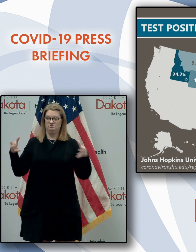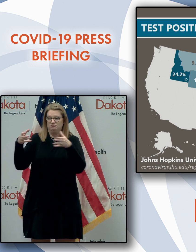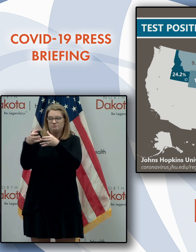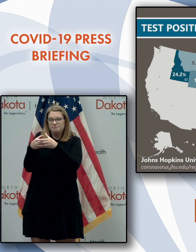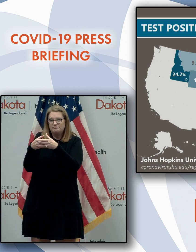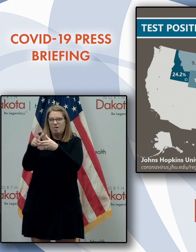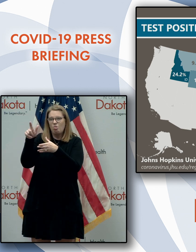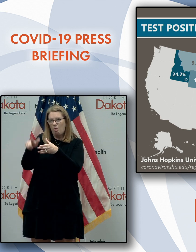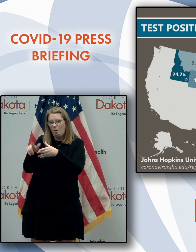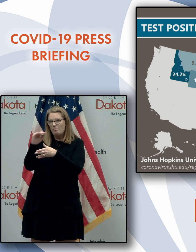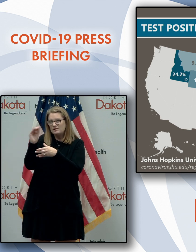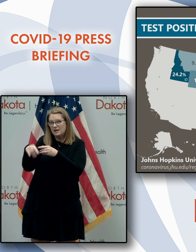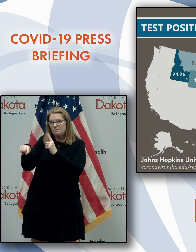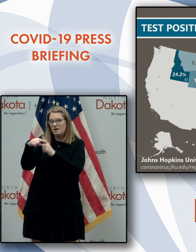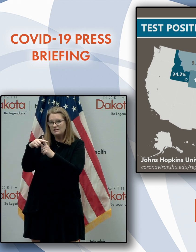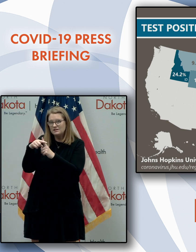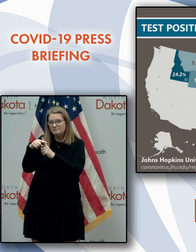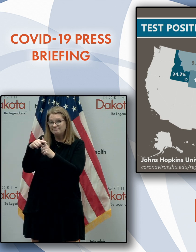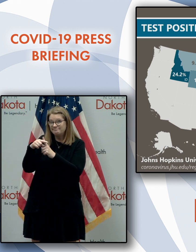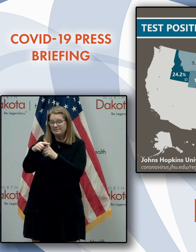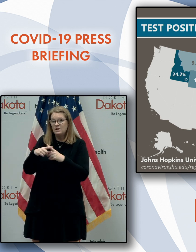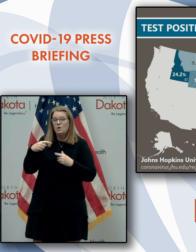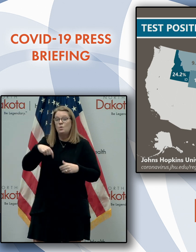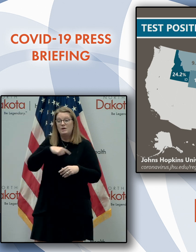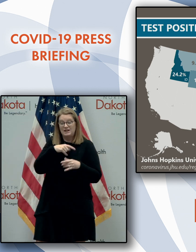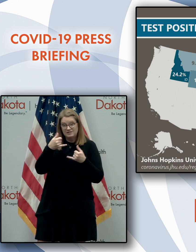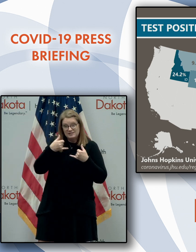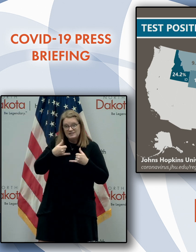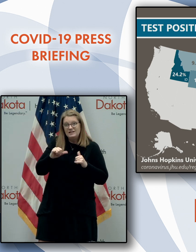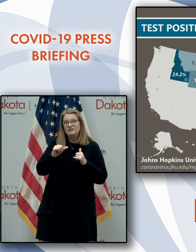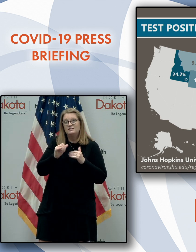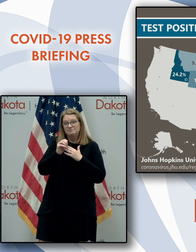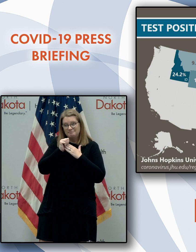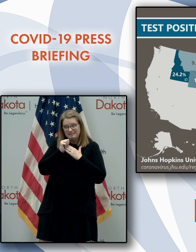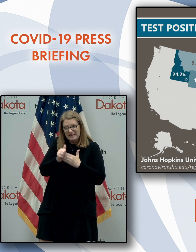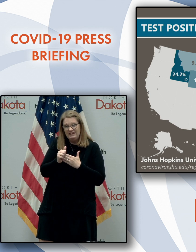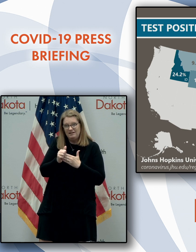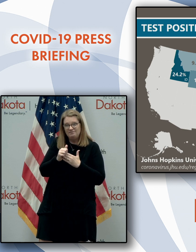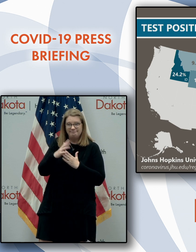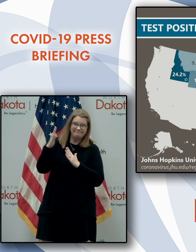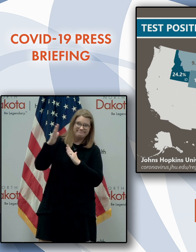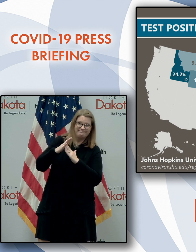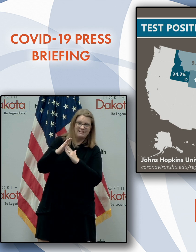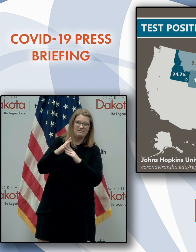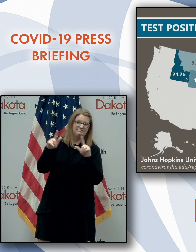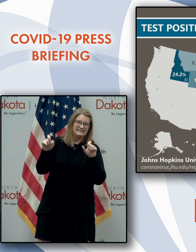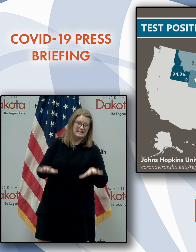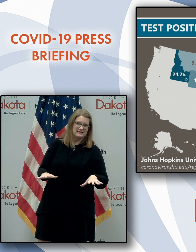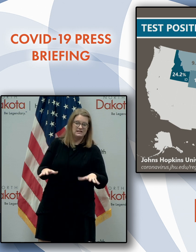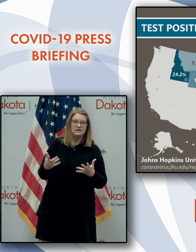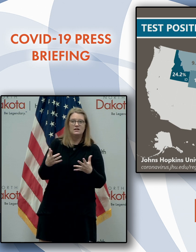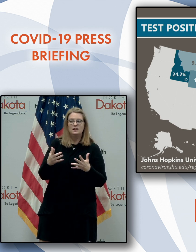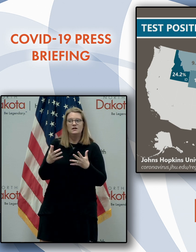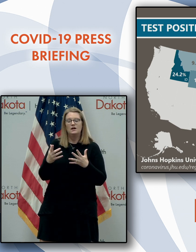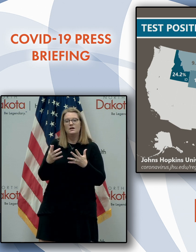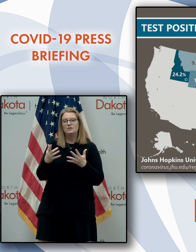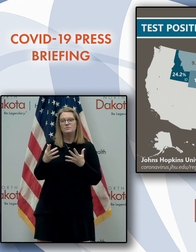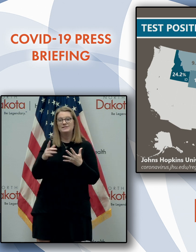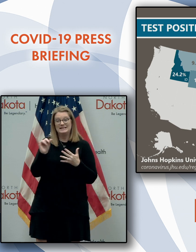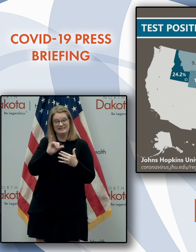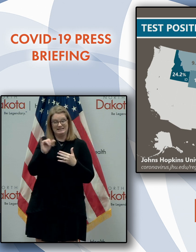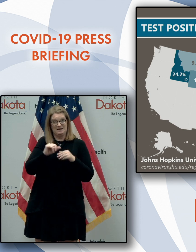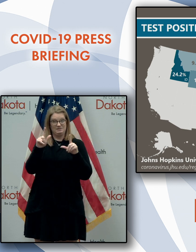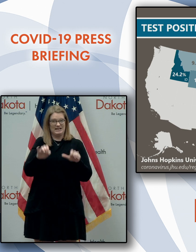as we know, we are leading the nation in testing. Sometimes we're doing 3 times as much testing per capita